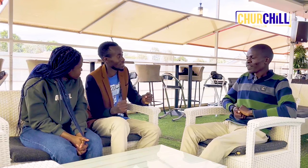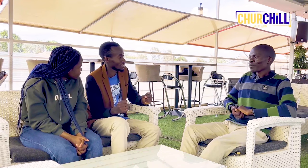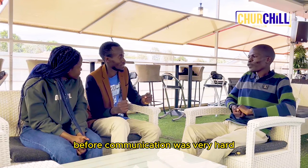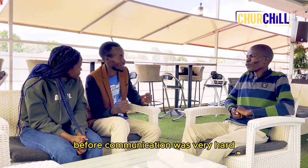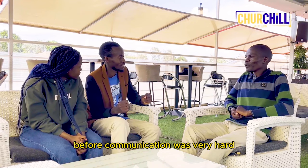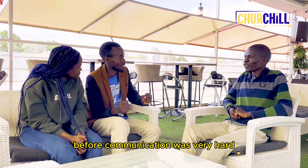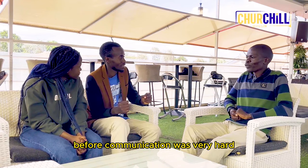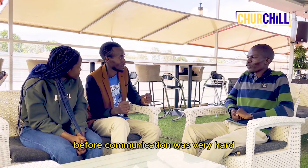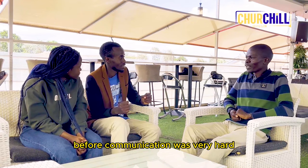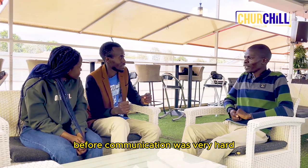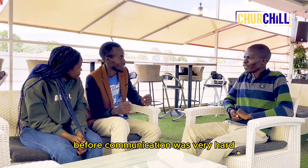Before communication was very hard.